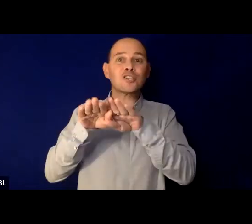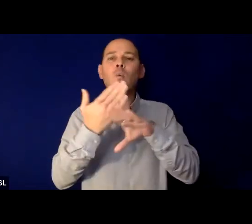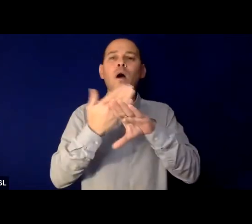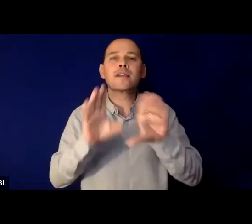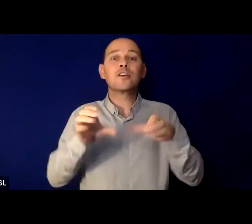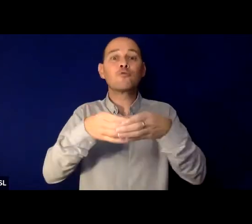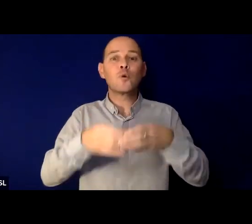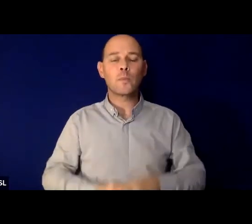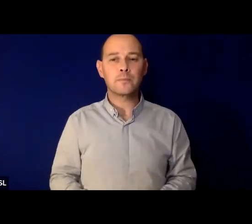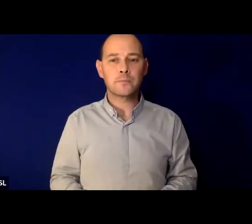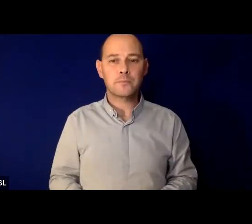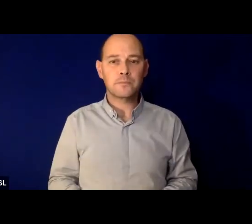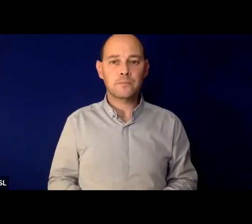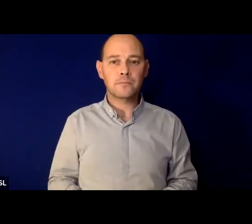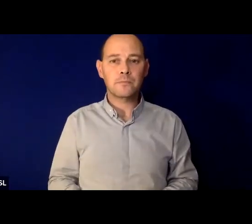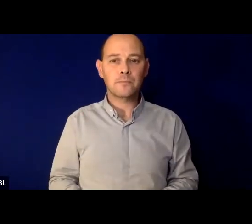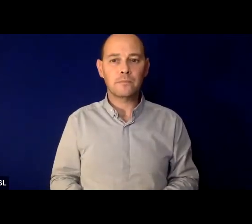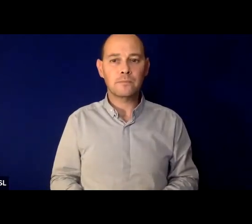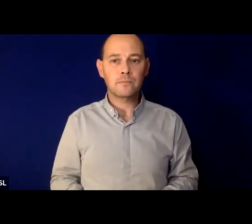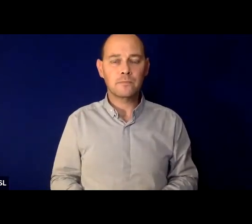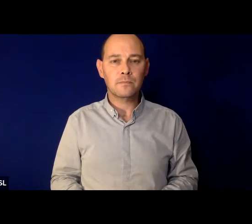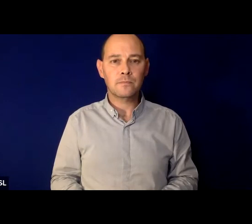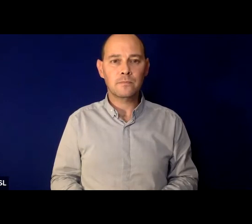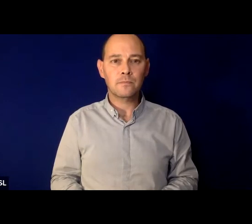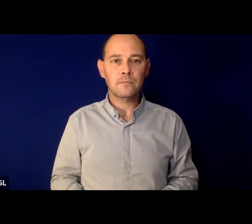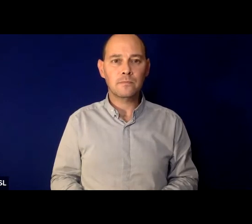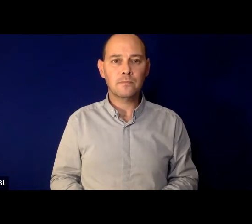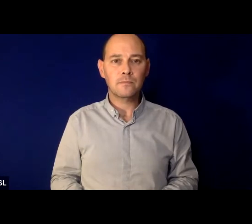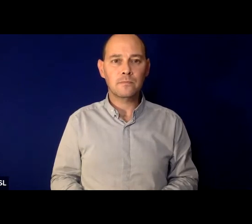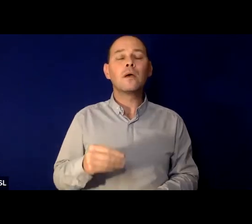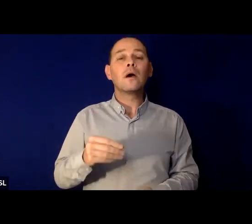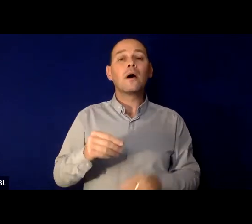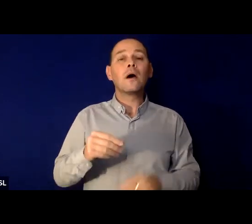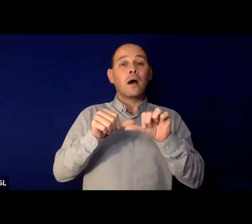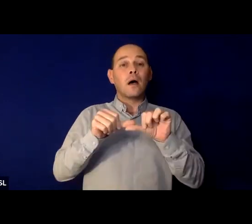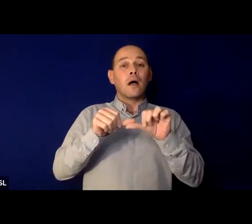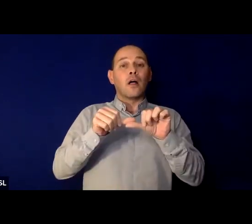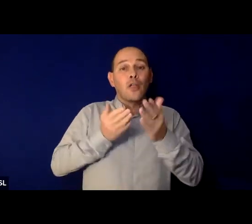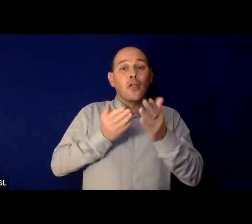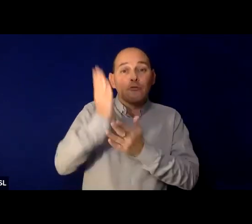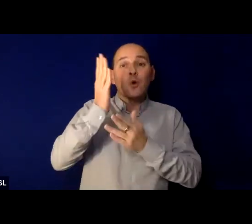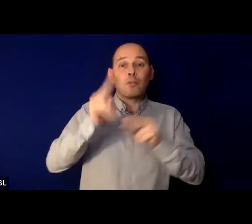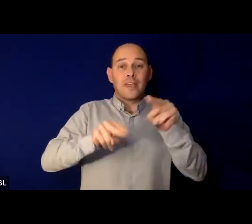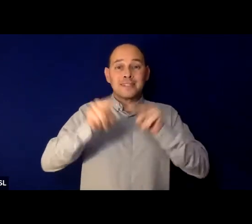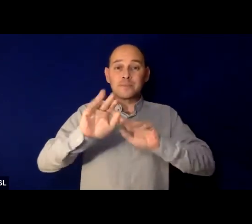So after that, we, on the assessment phase, we tried to train people's,